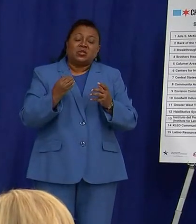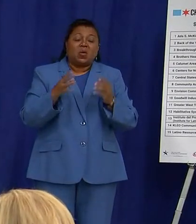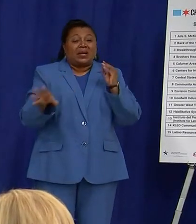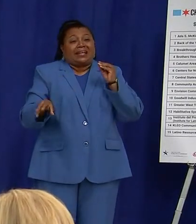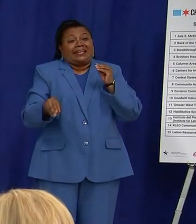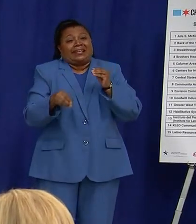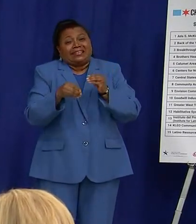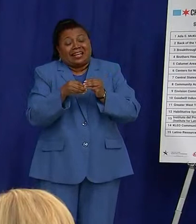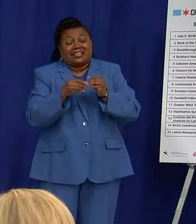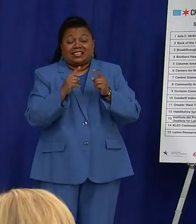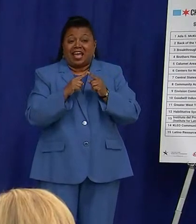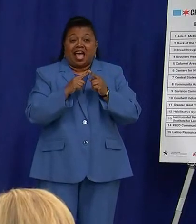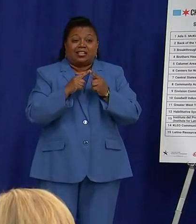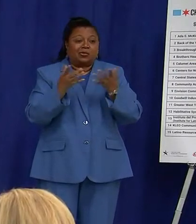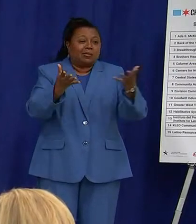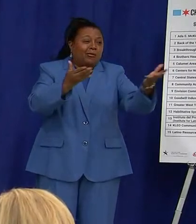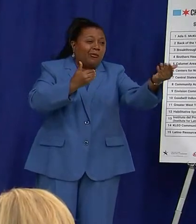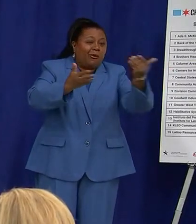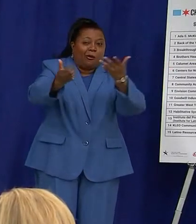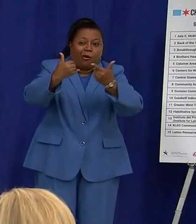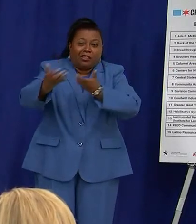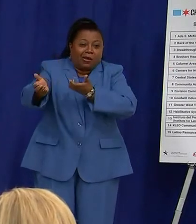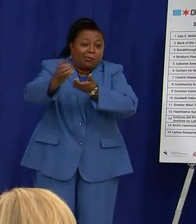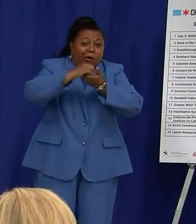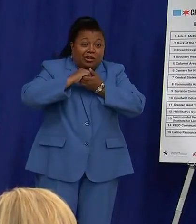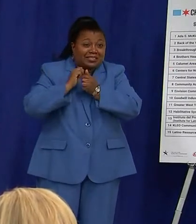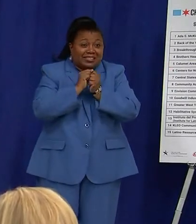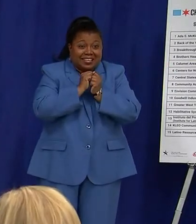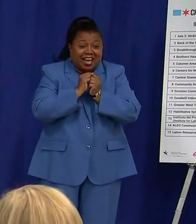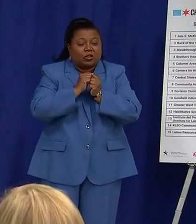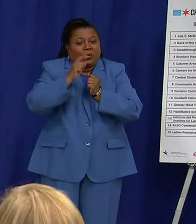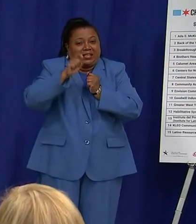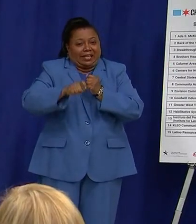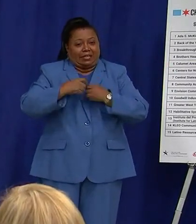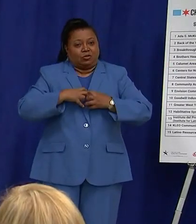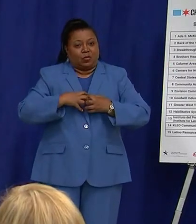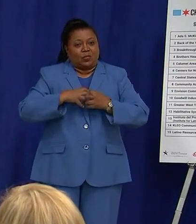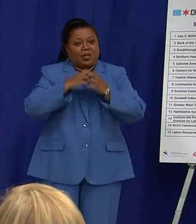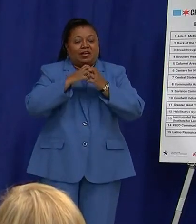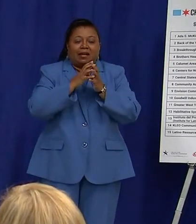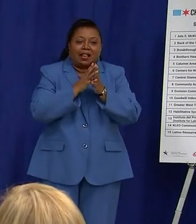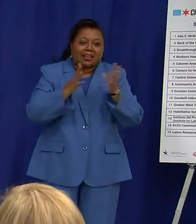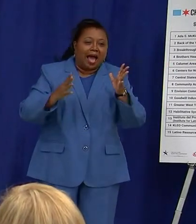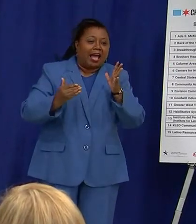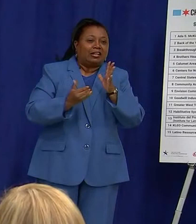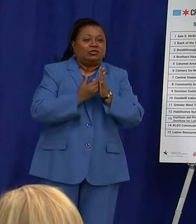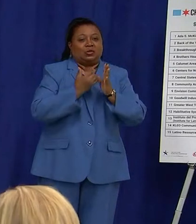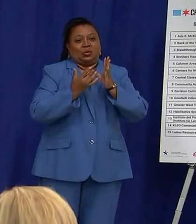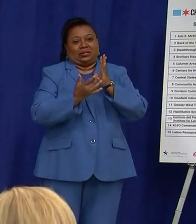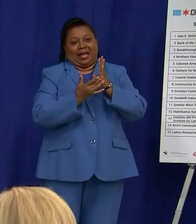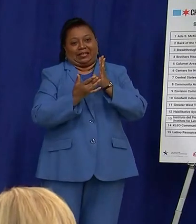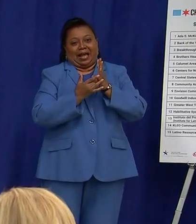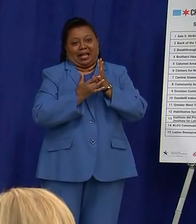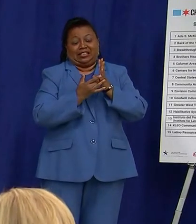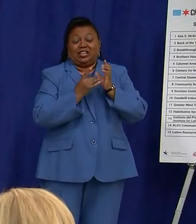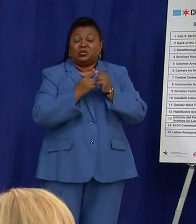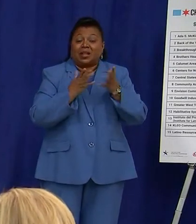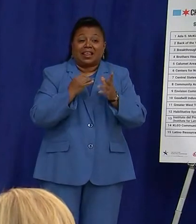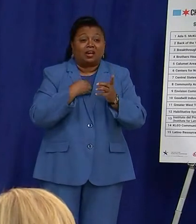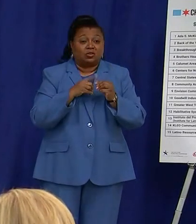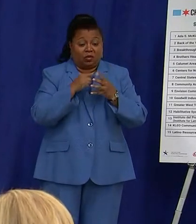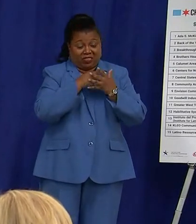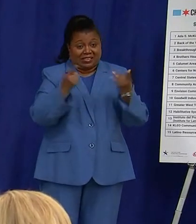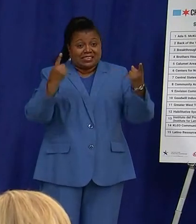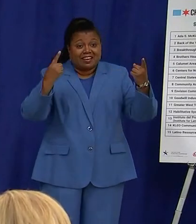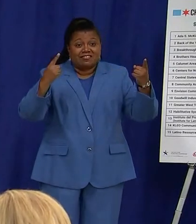in addition, as we bring all of these partners together, we've needed to build a lot of new technology platforms to allow us to do